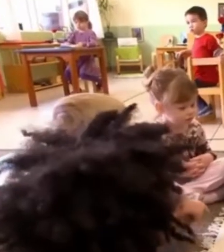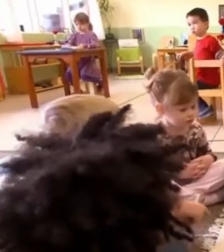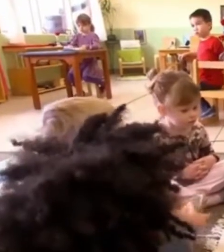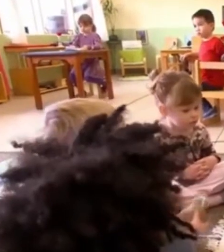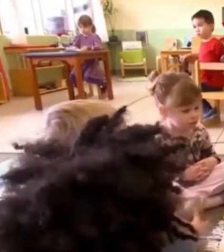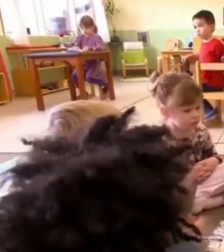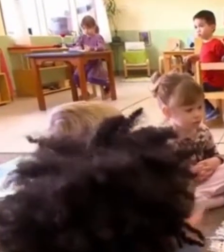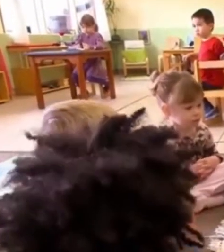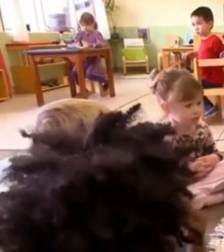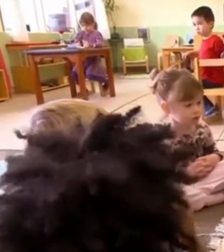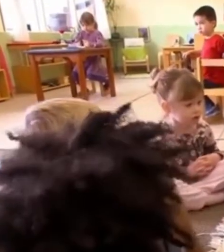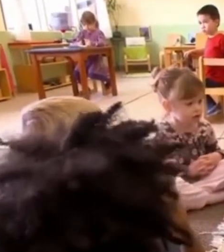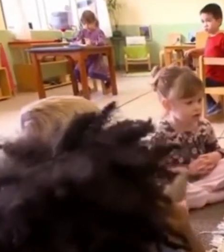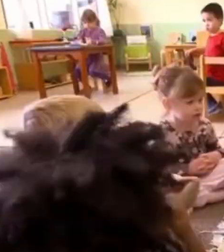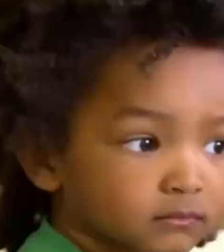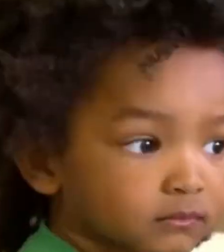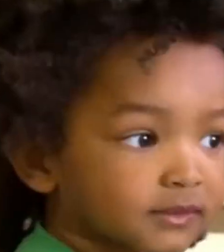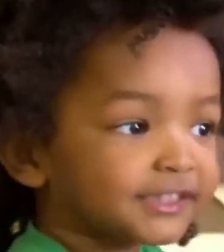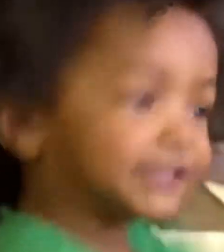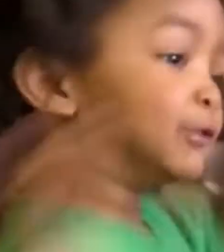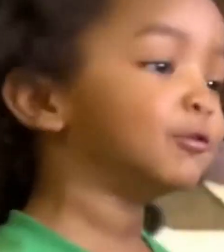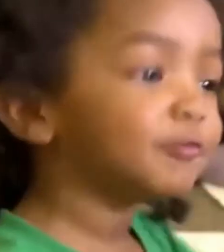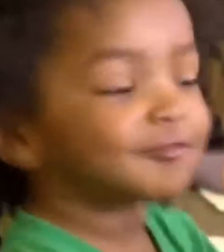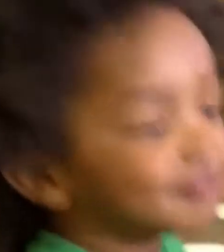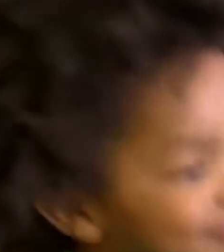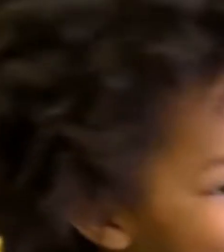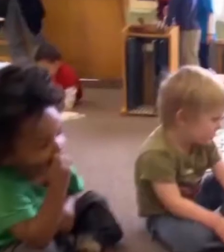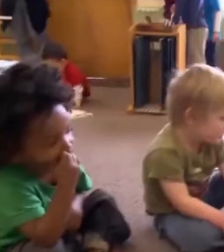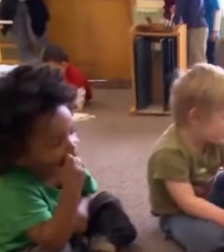Take a situation where a child is having to take turns.